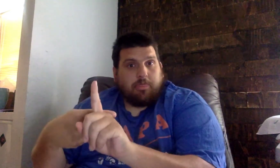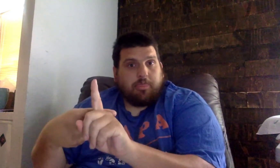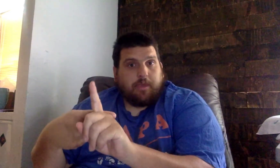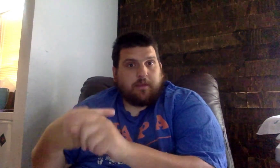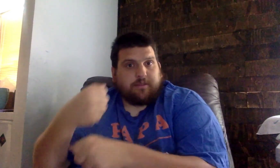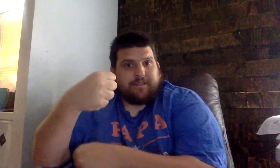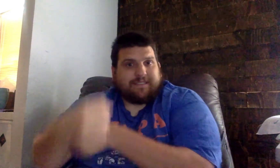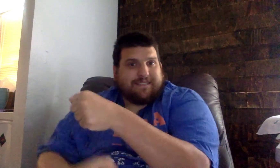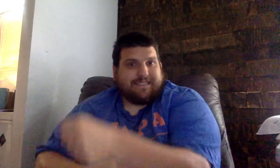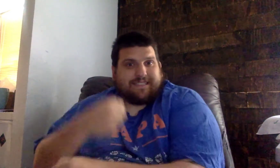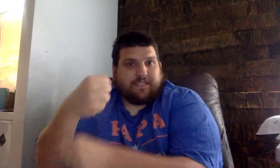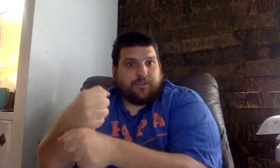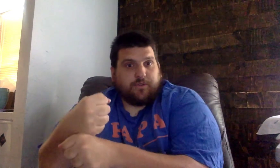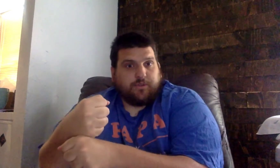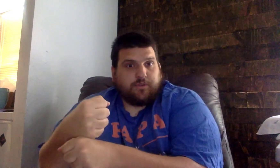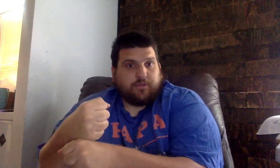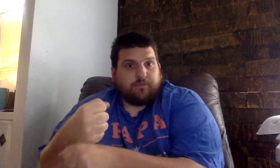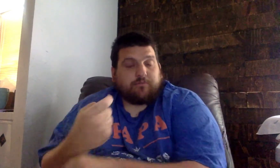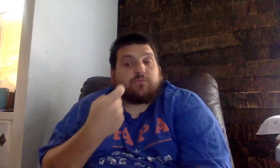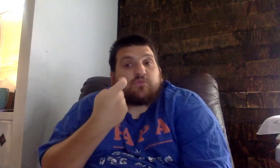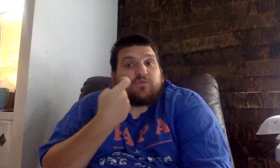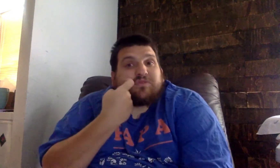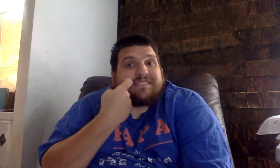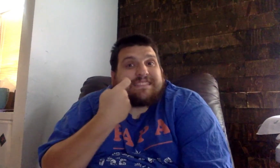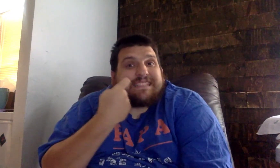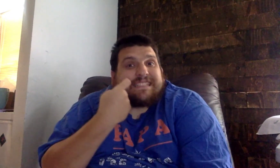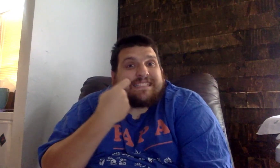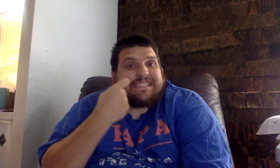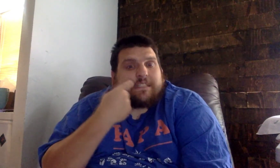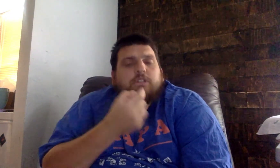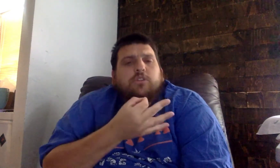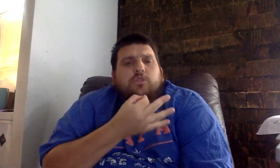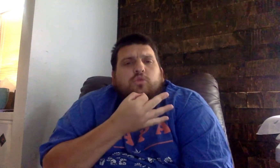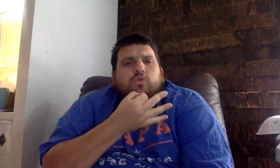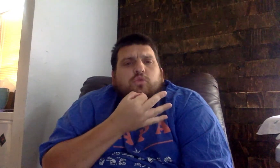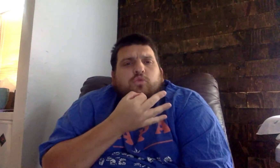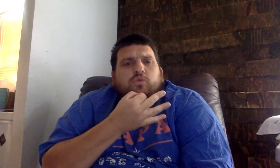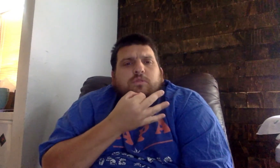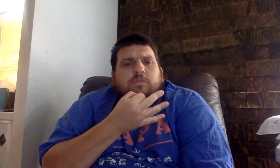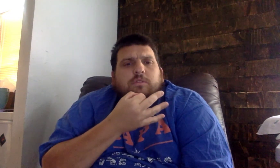month, year, recently, soon,